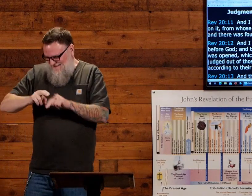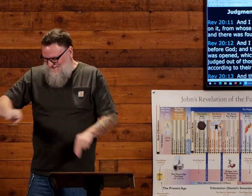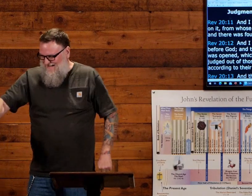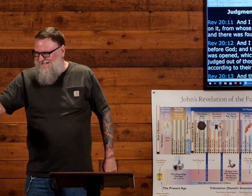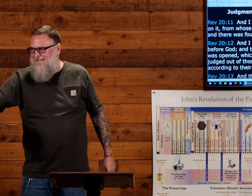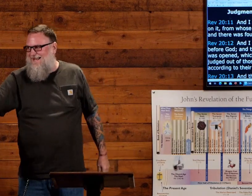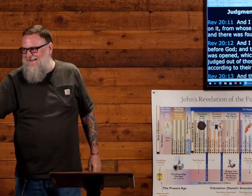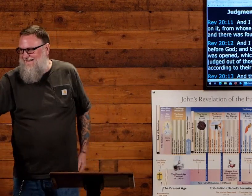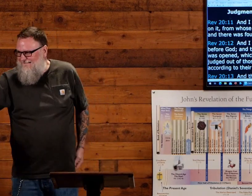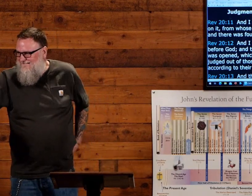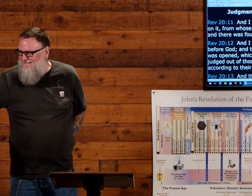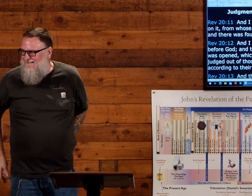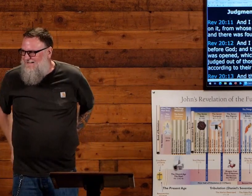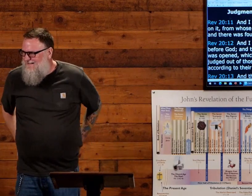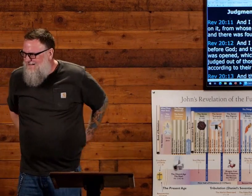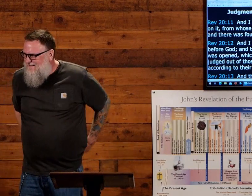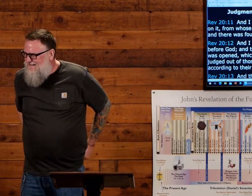About Jesus sitting on our right hand.